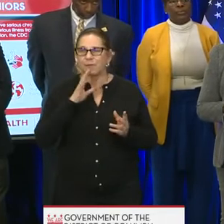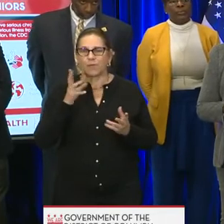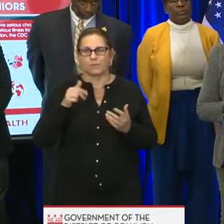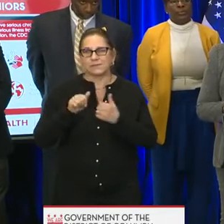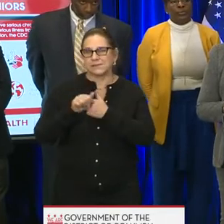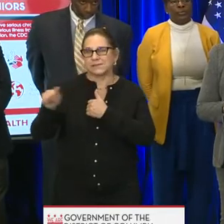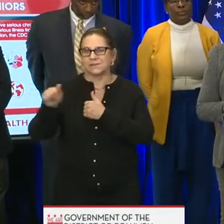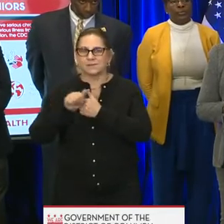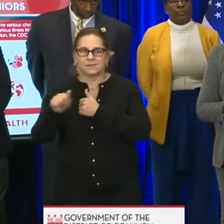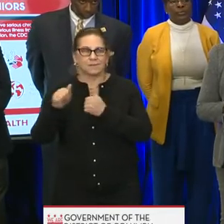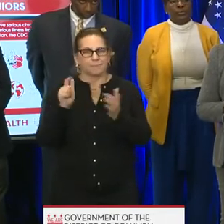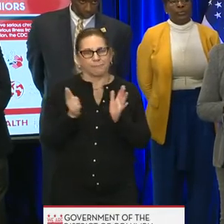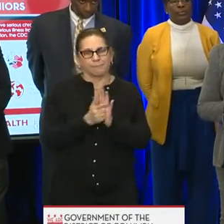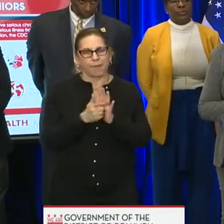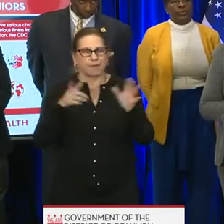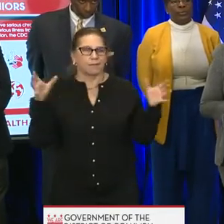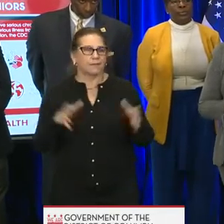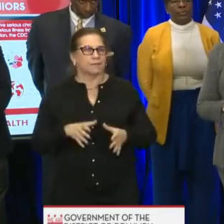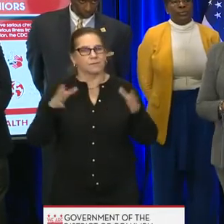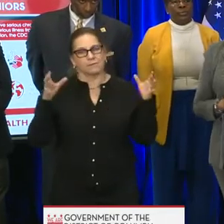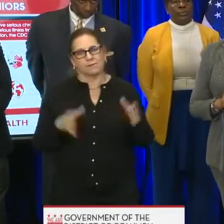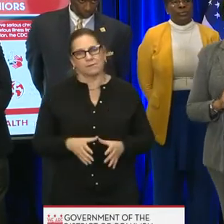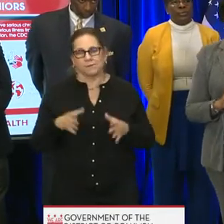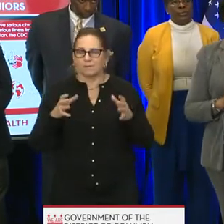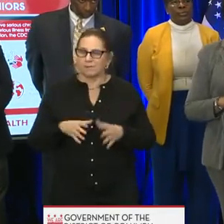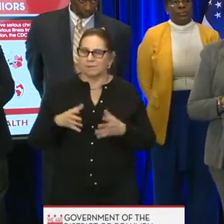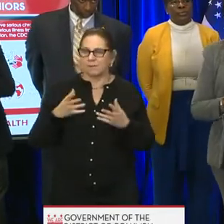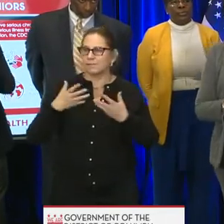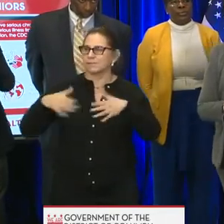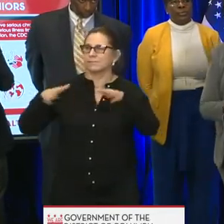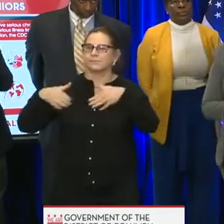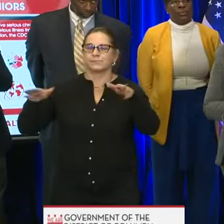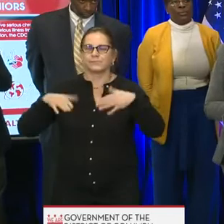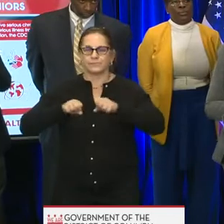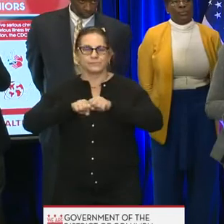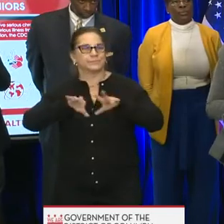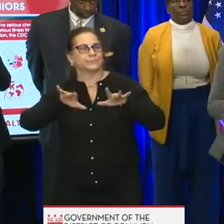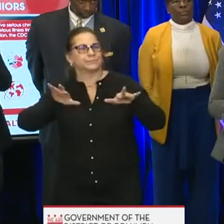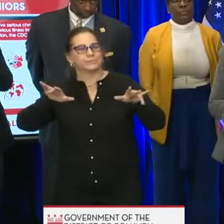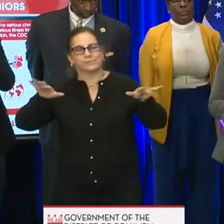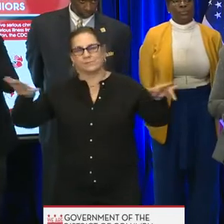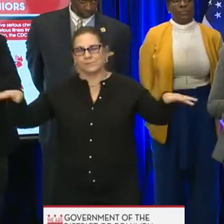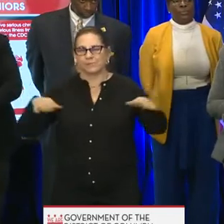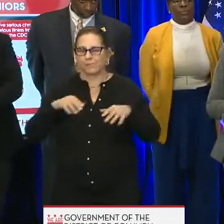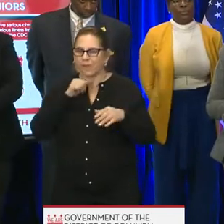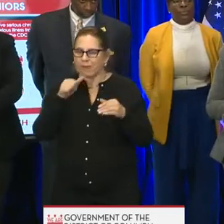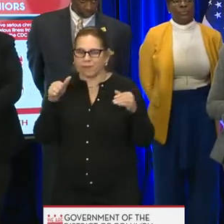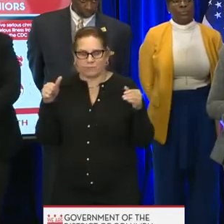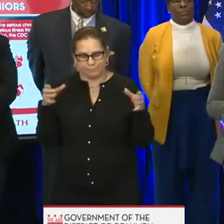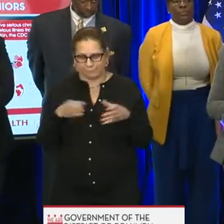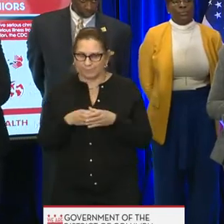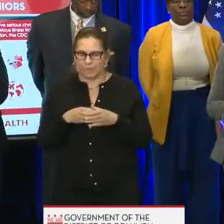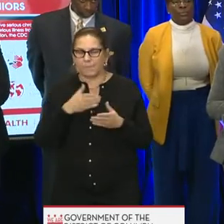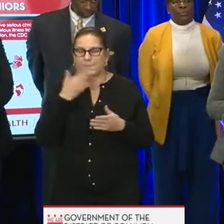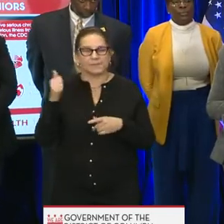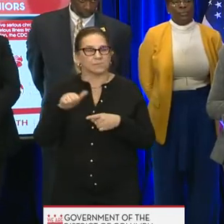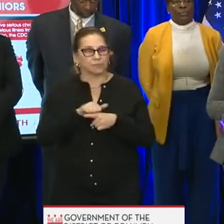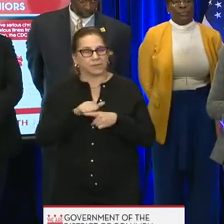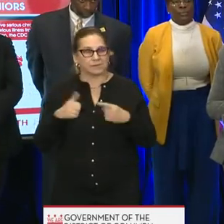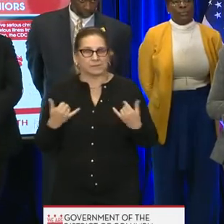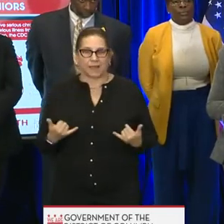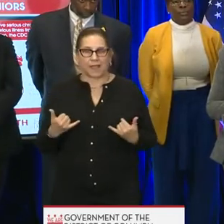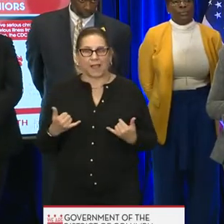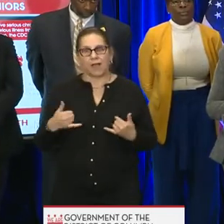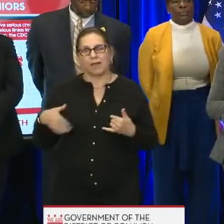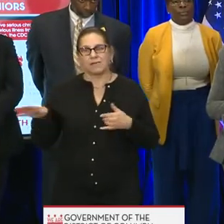groups. Does this meeting, do these press conferences comport to best practices? I'm guessing that, I mean, there's a lot of non-essential people in this room right now who don't need to be